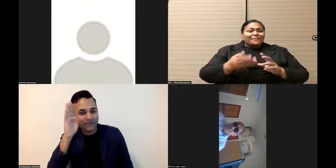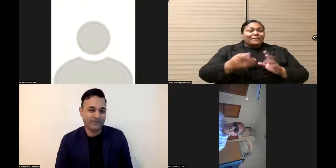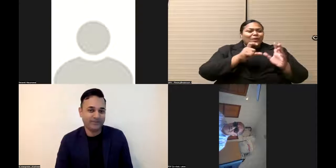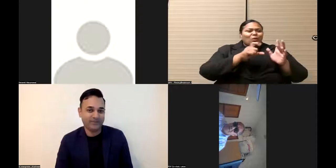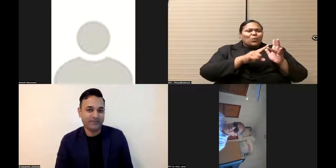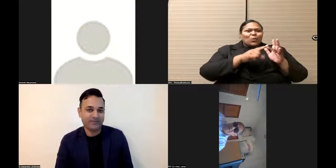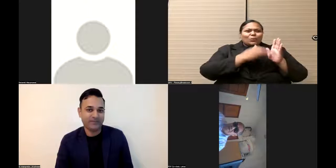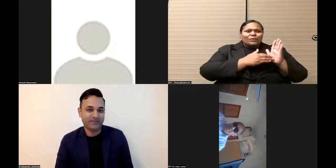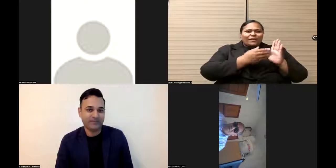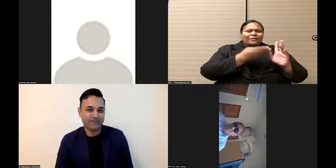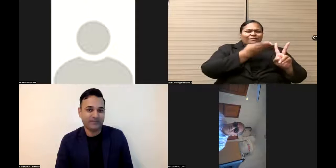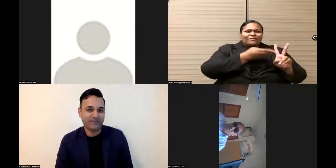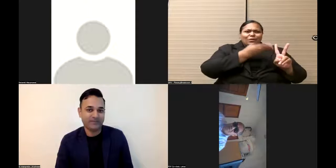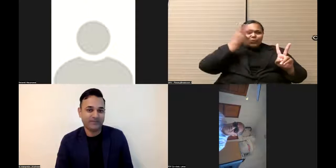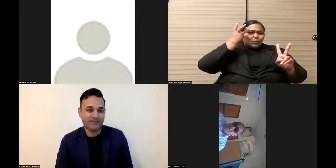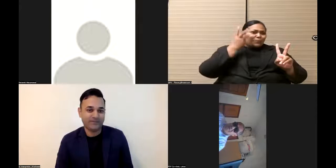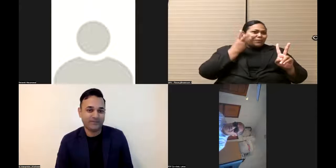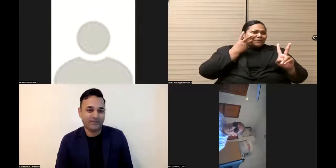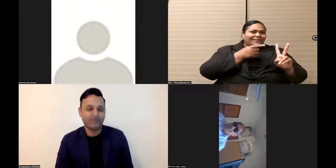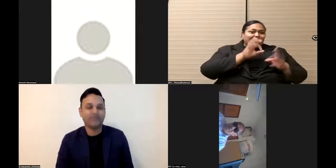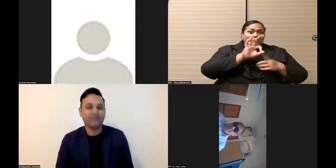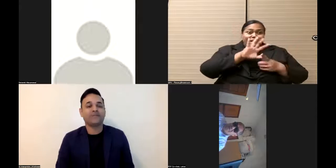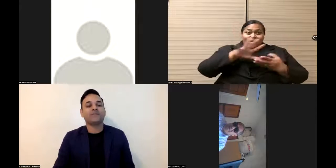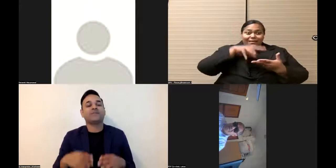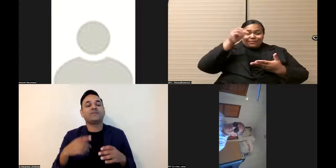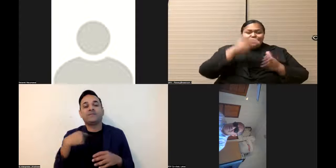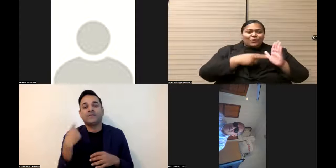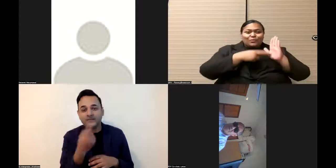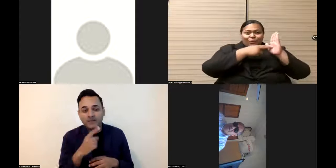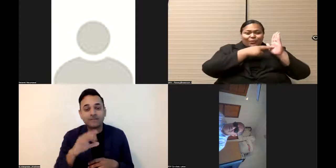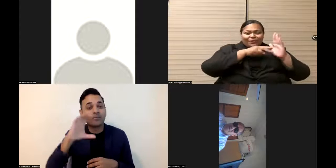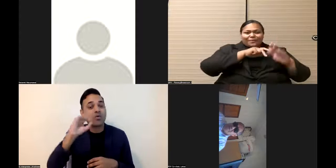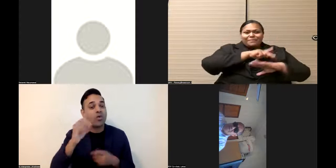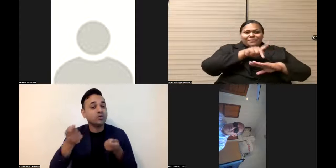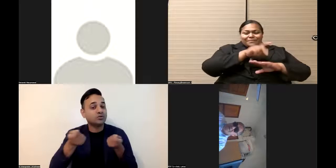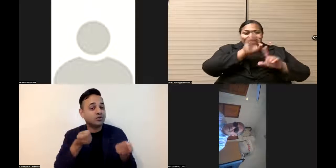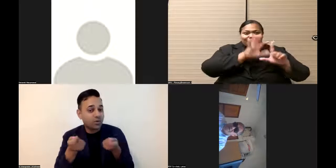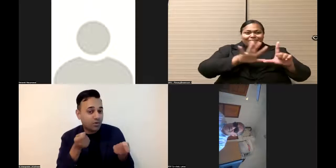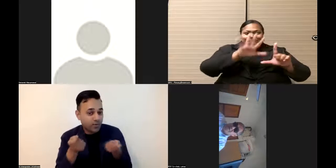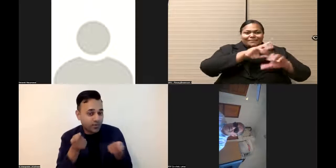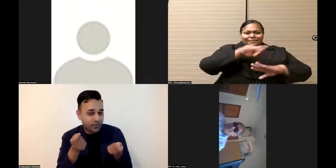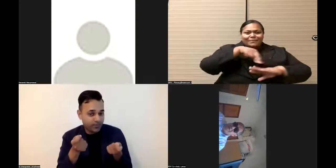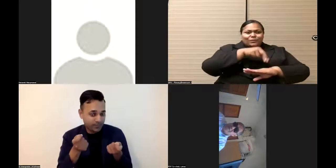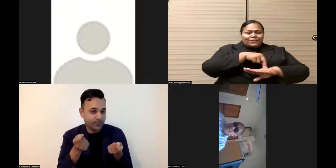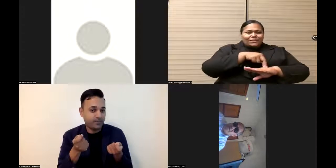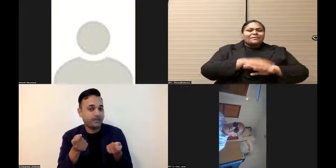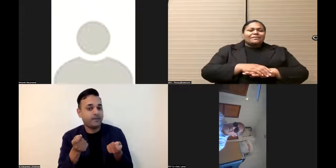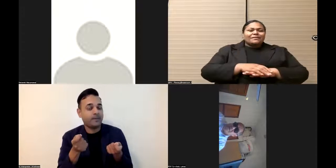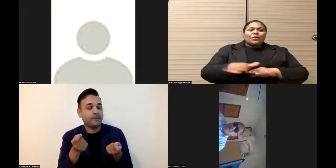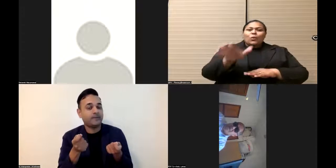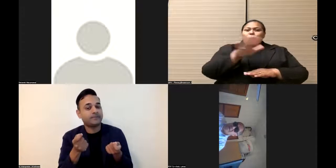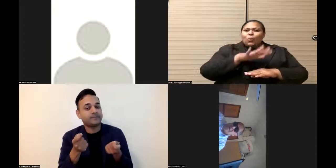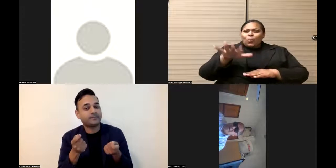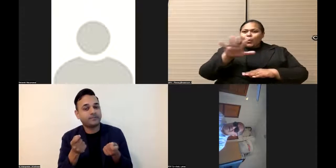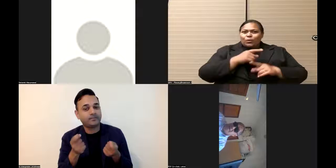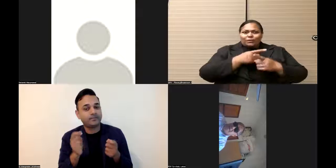region, and warm Pacific greetings to all of you, friends, participants,